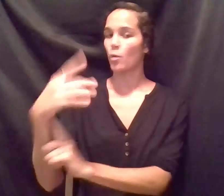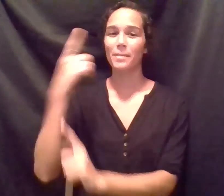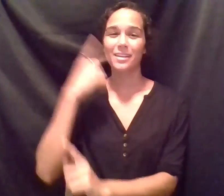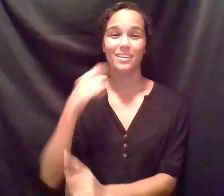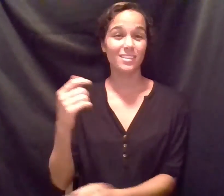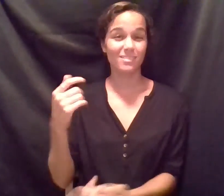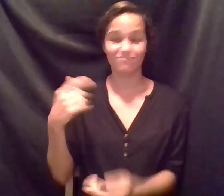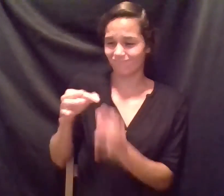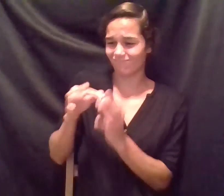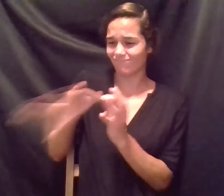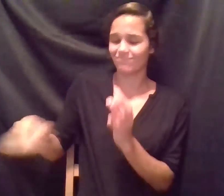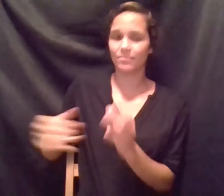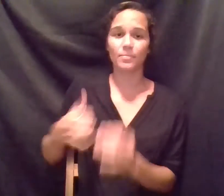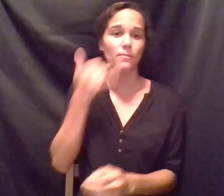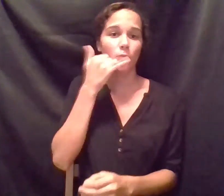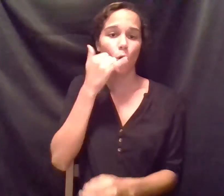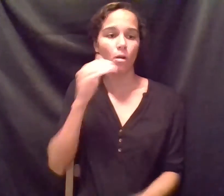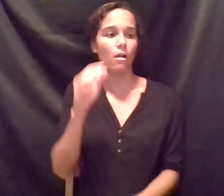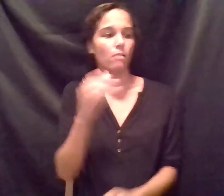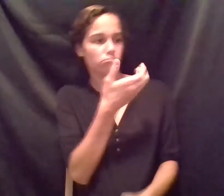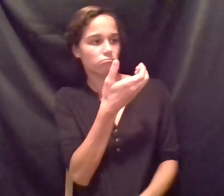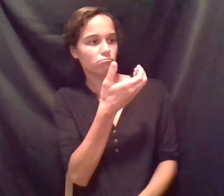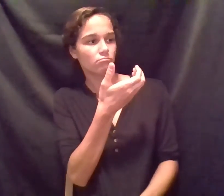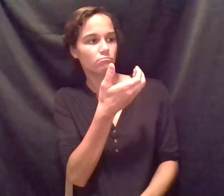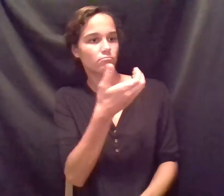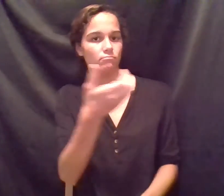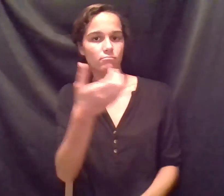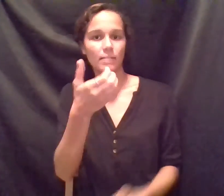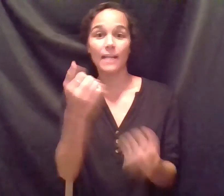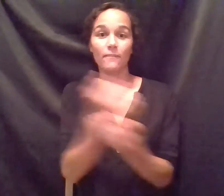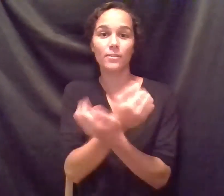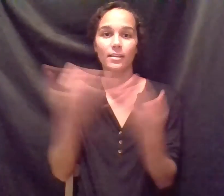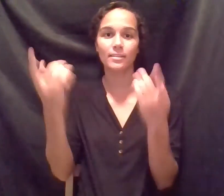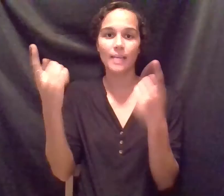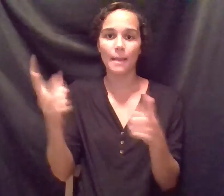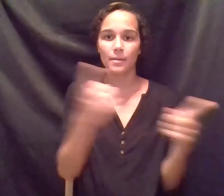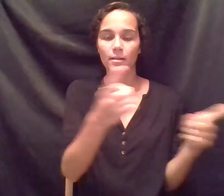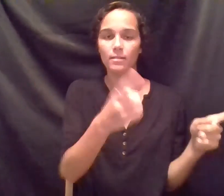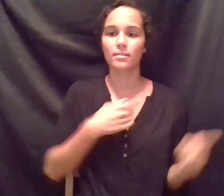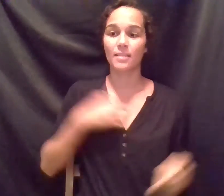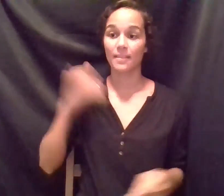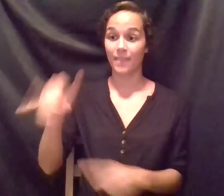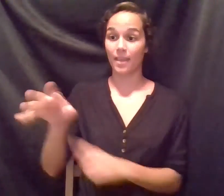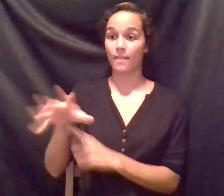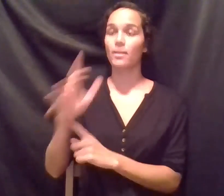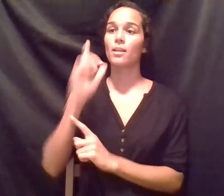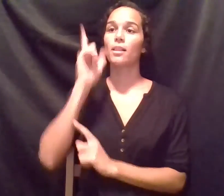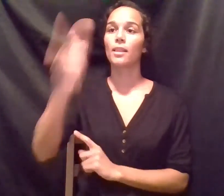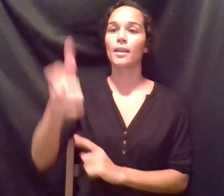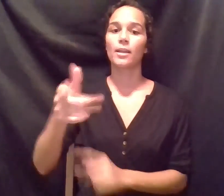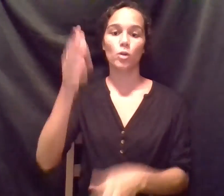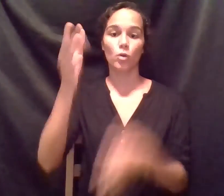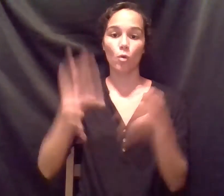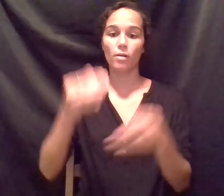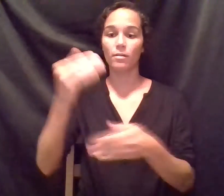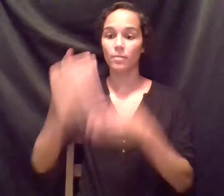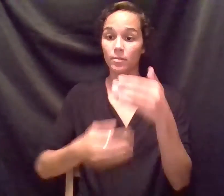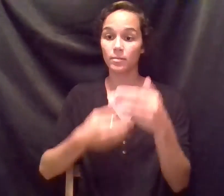because he pulled out a cell phone and he videotaped it. Because that videotape was shown in court during the prosecution's case, and Judge